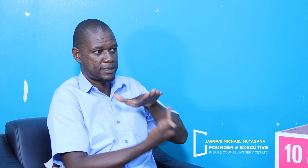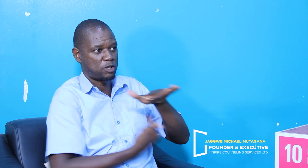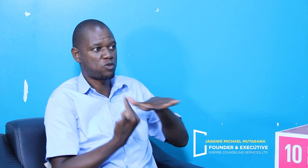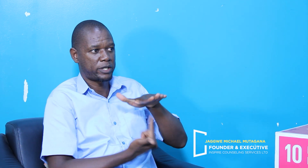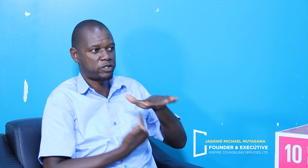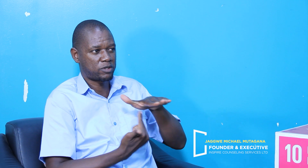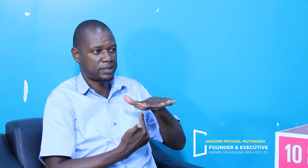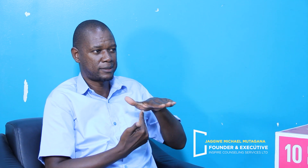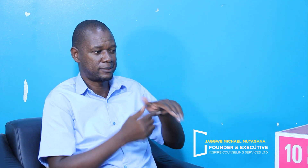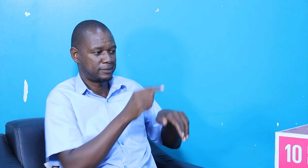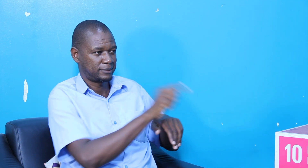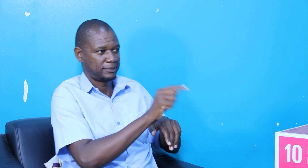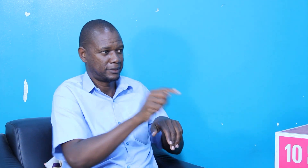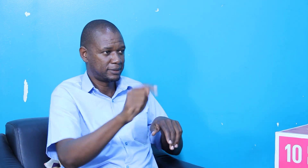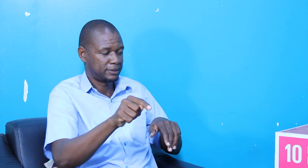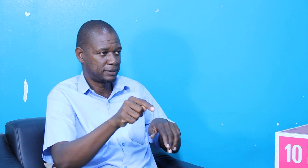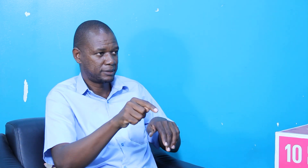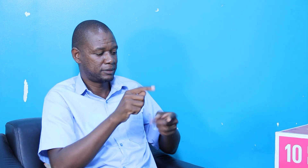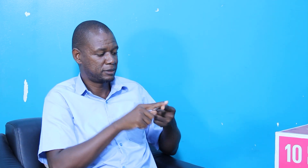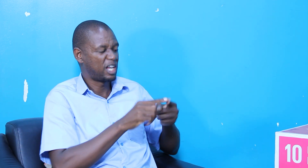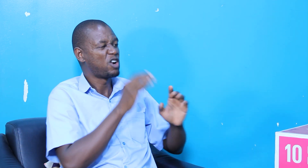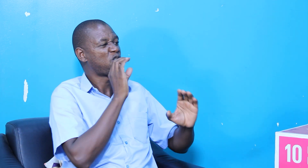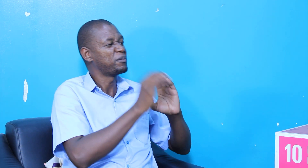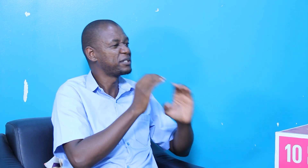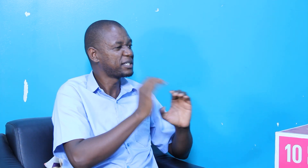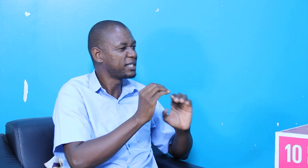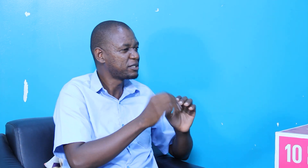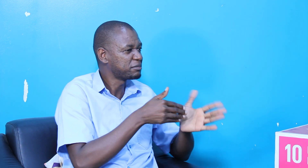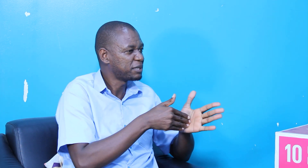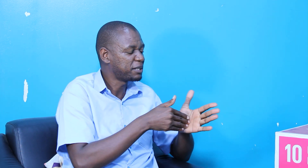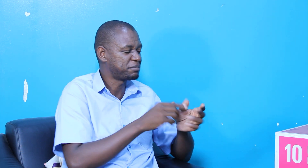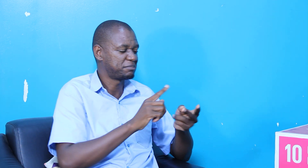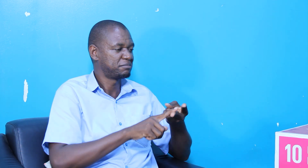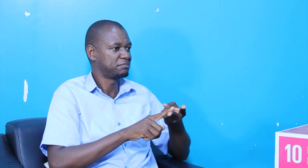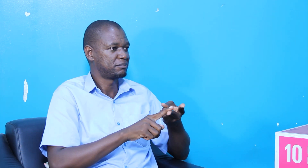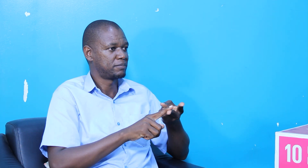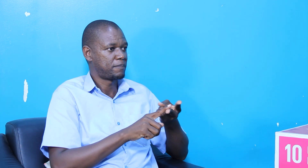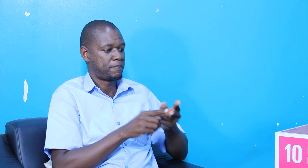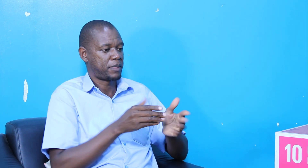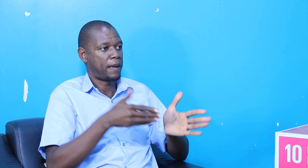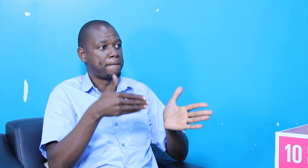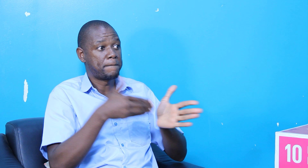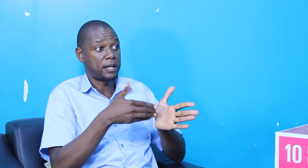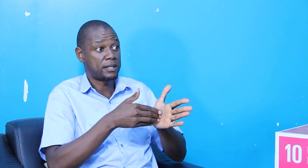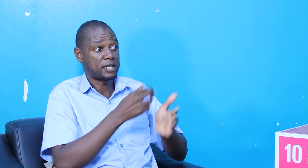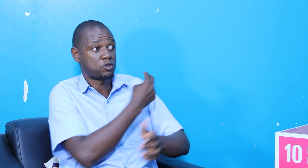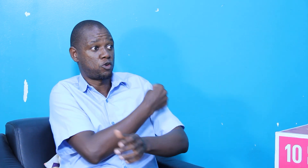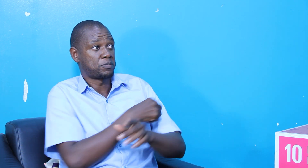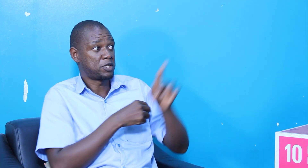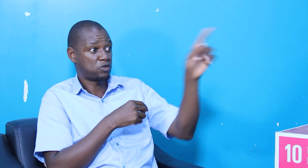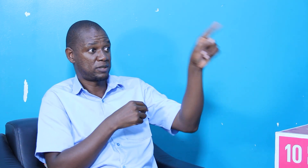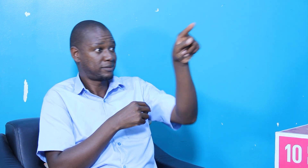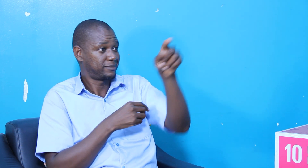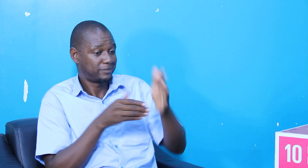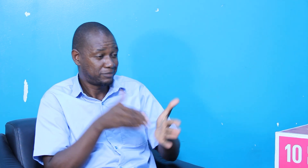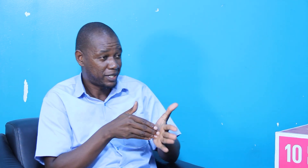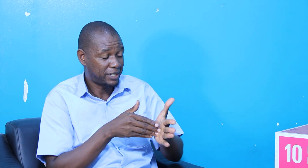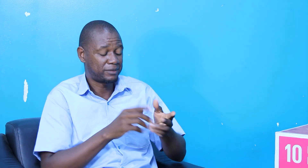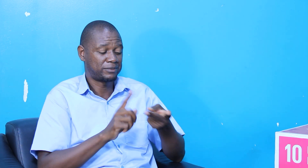me, what I think, what I can explain to you is about the situation of communication barrier, maybe barrier